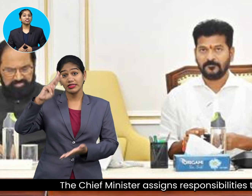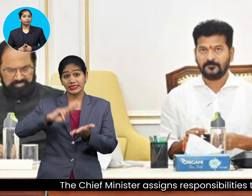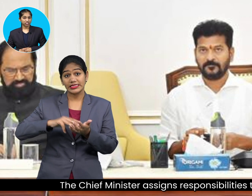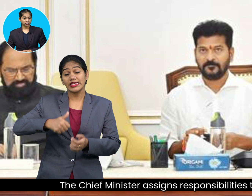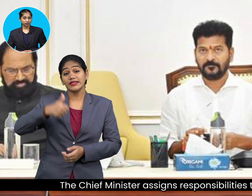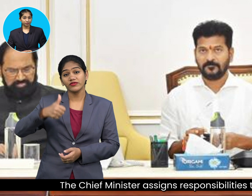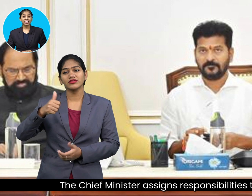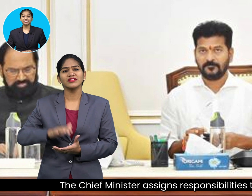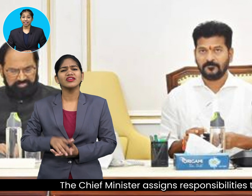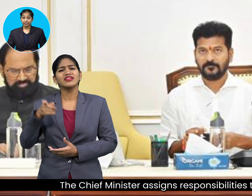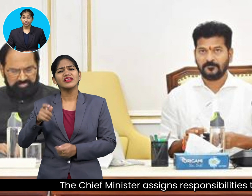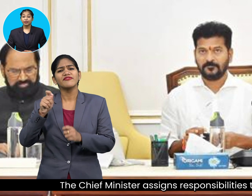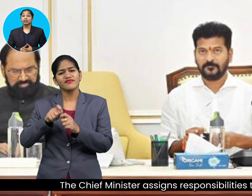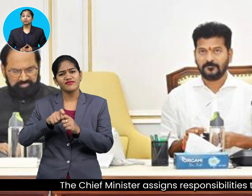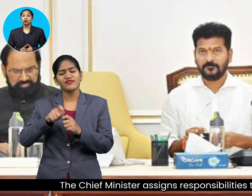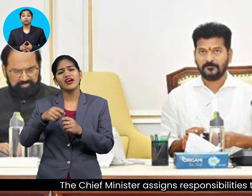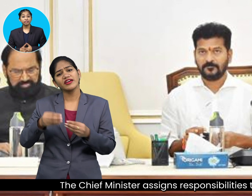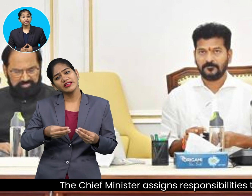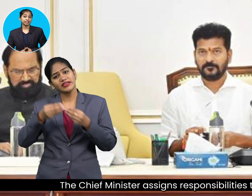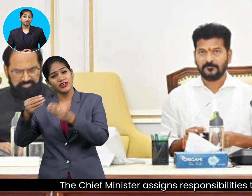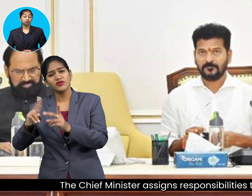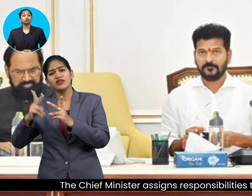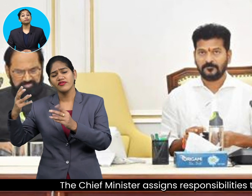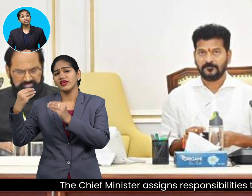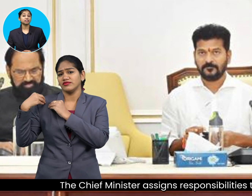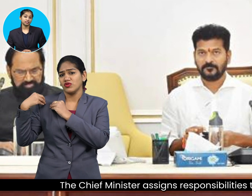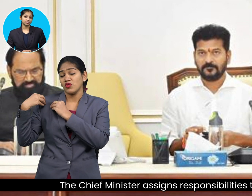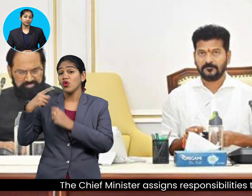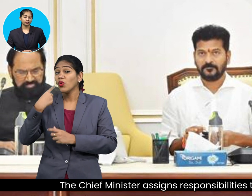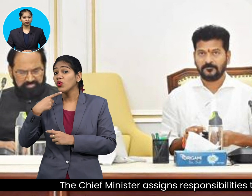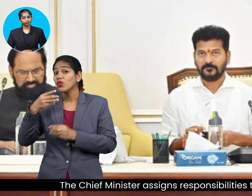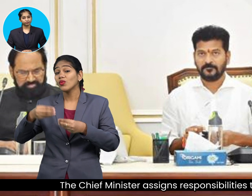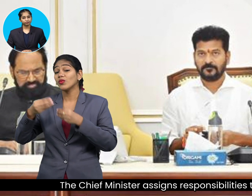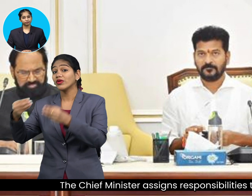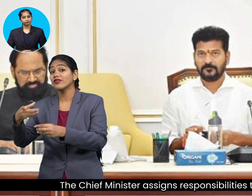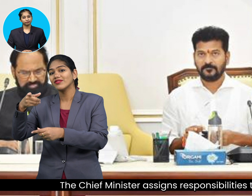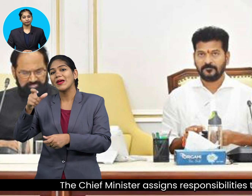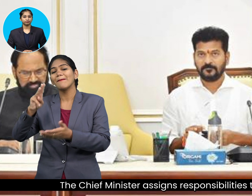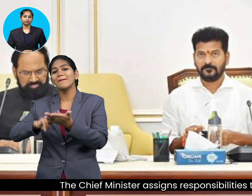The chief minister assigns responsibilities to ministers.